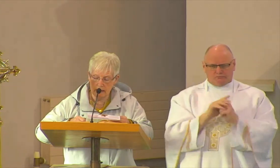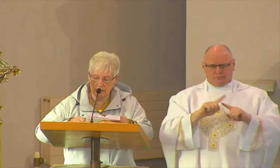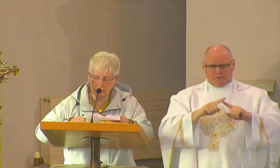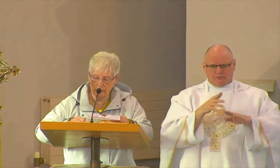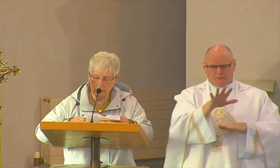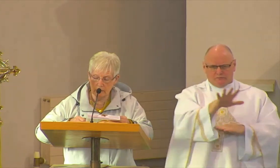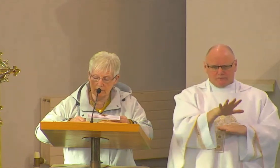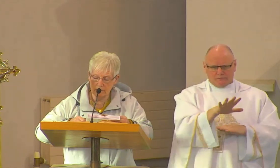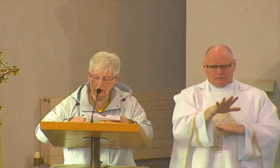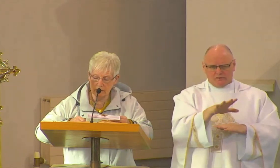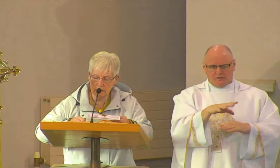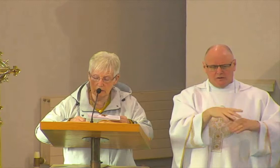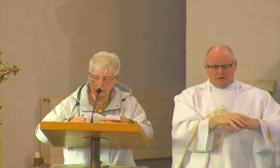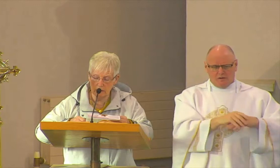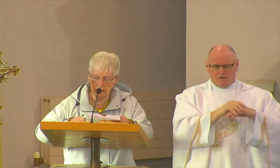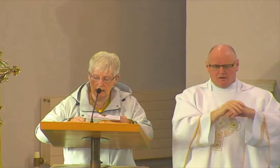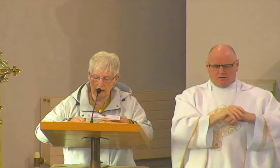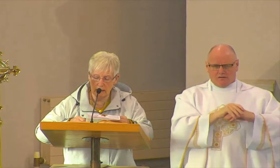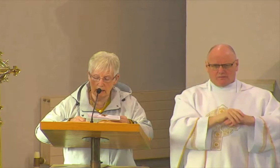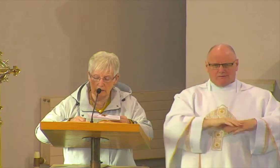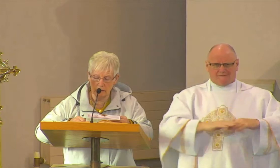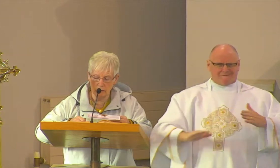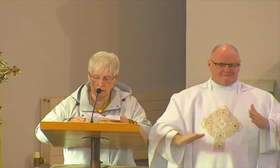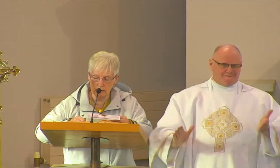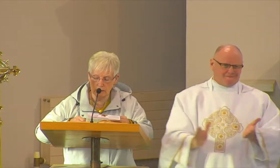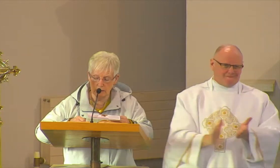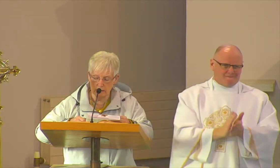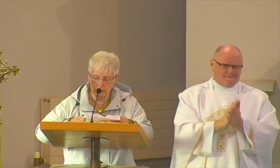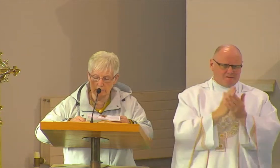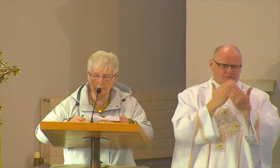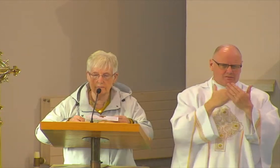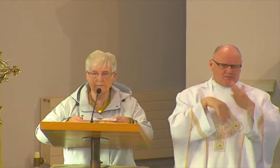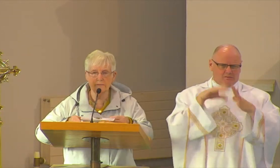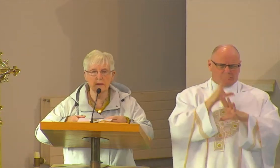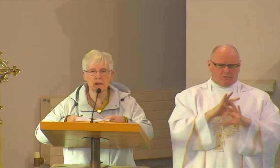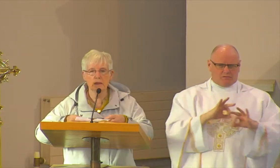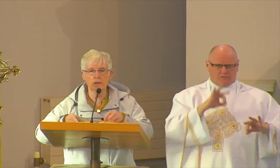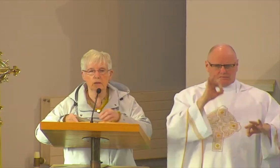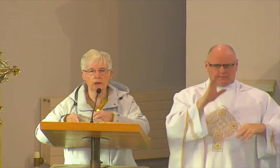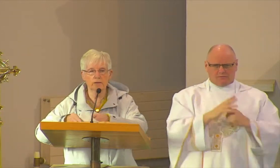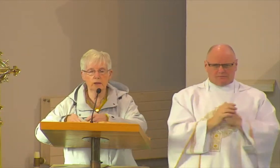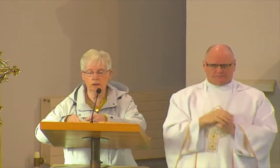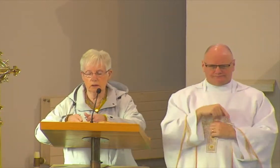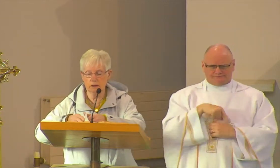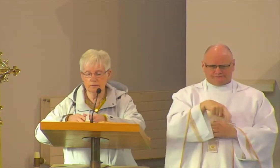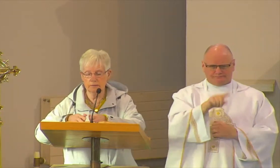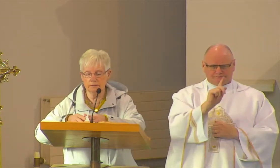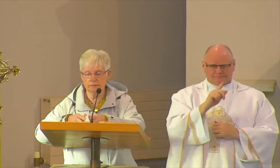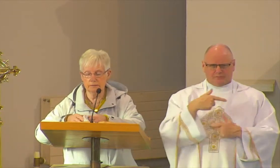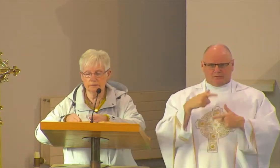disciples were filled with joy and the Holy Spirit." The word of the Lord.